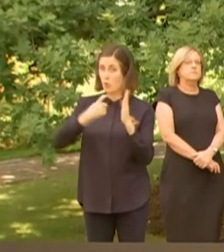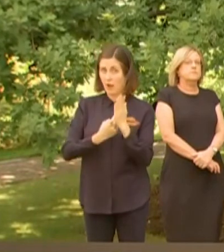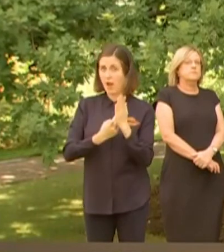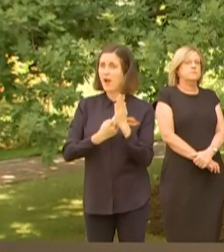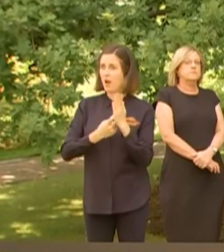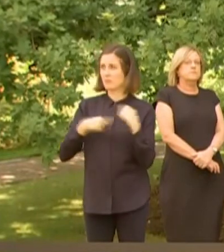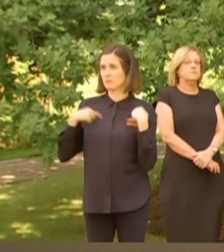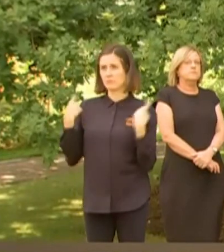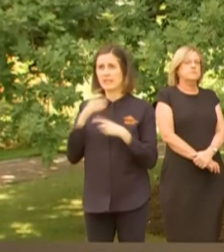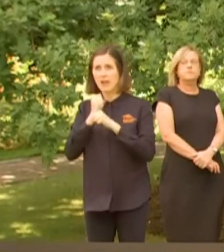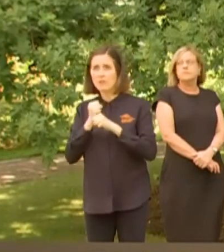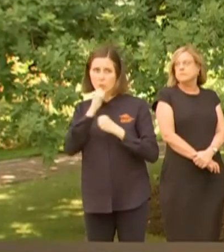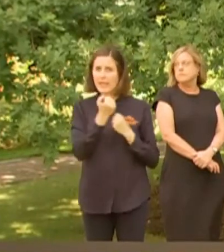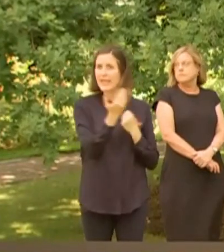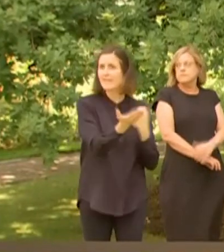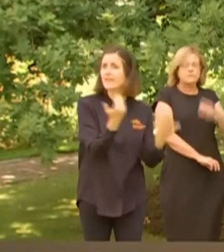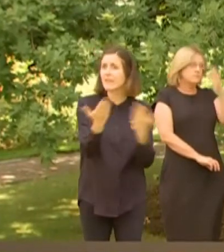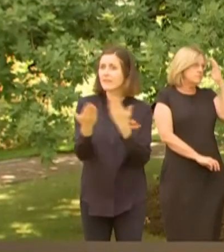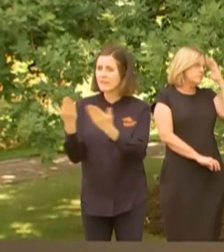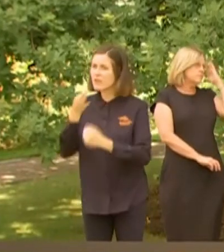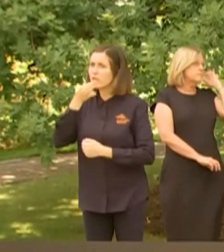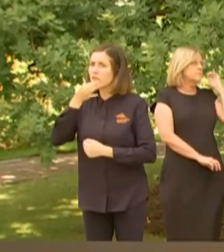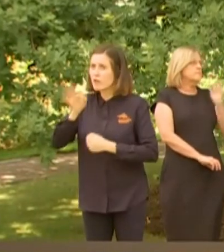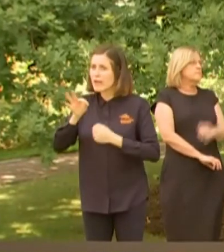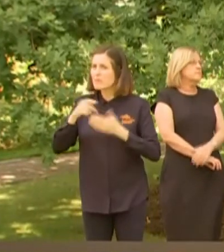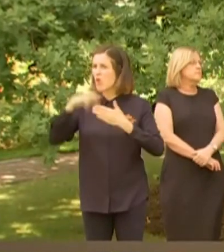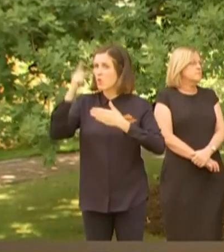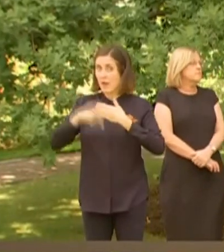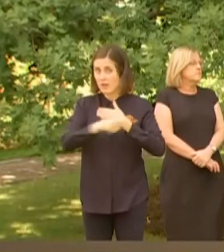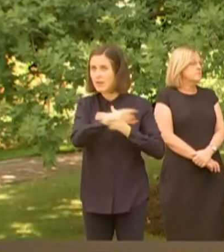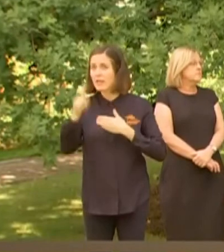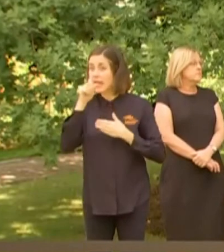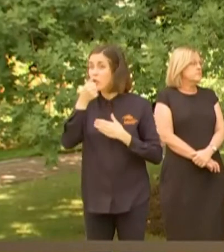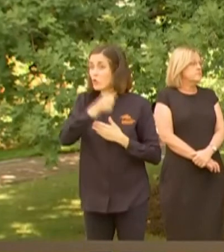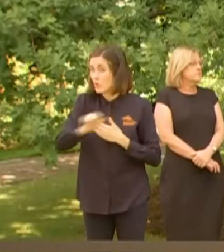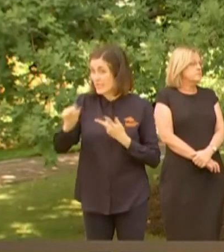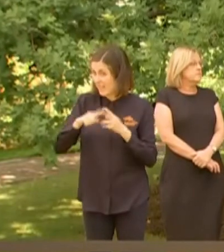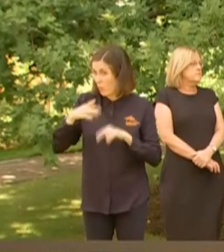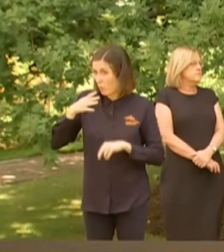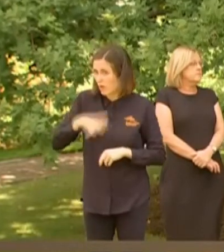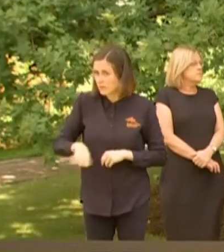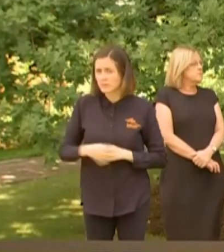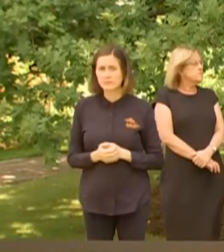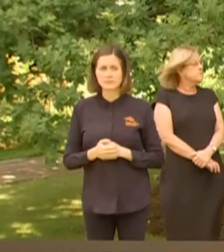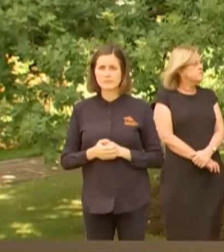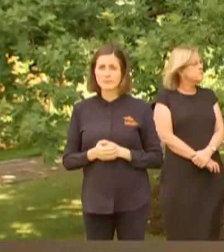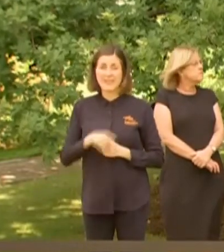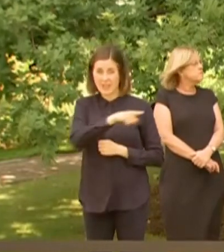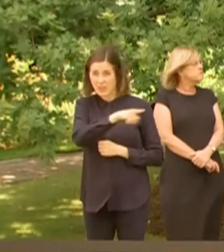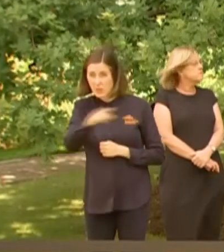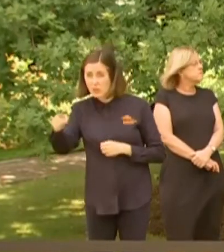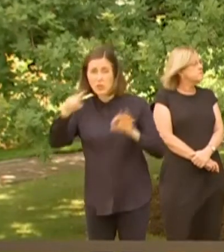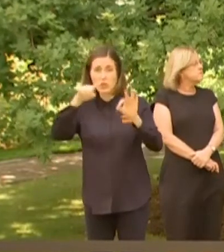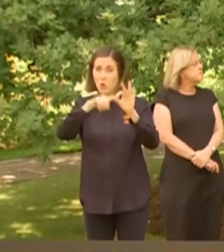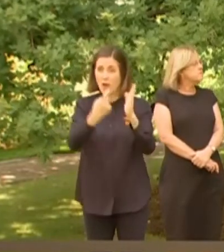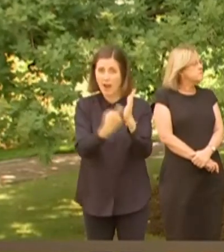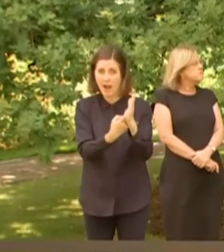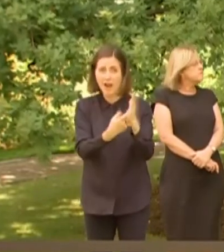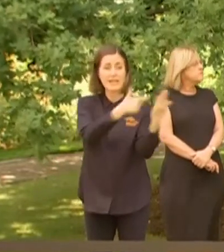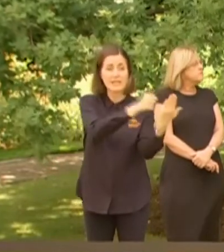product, and all the products, regardless of their origin and the code that sits behind them, can speak to our IT